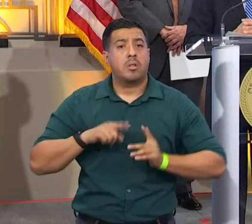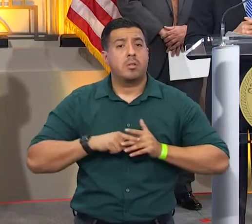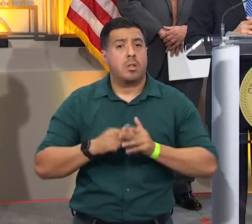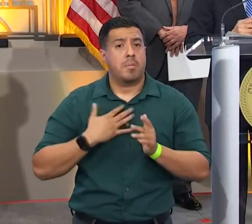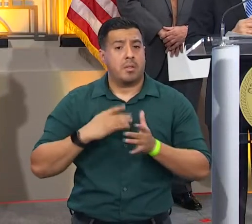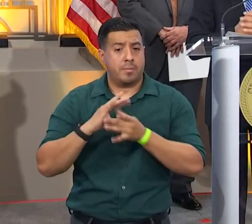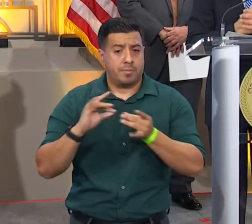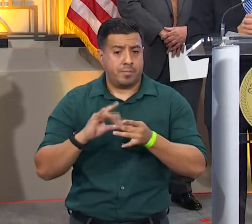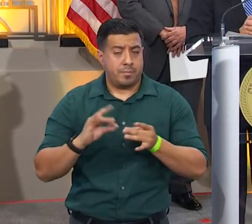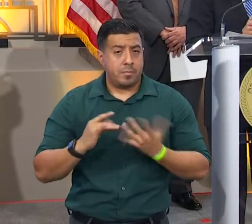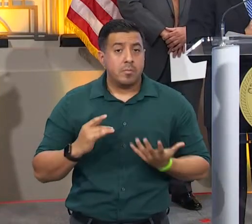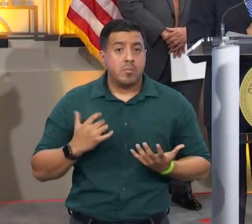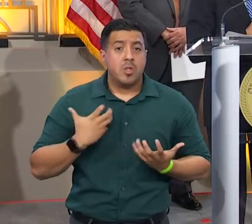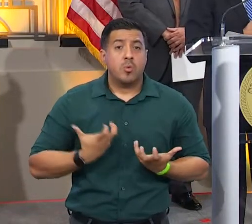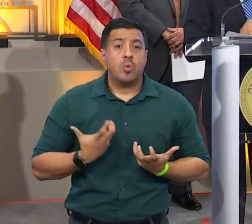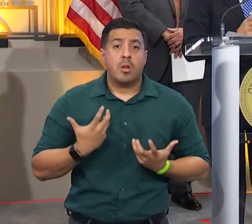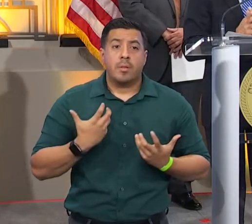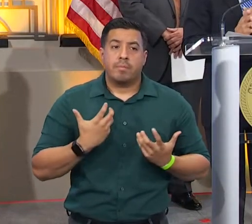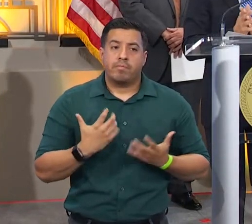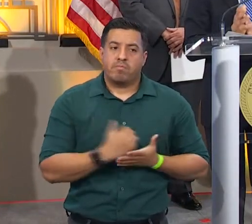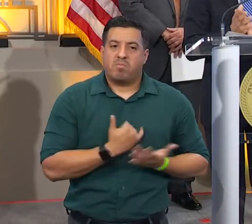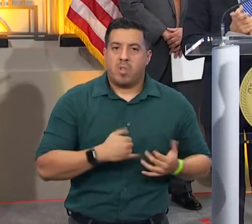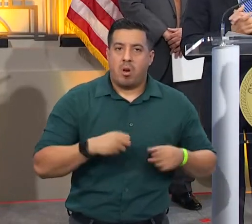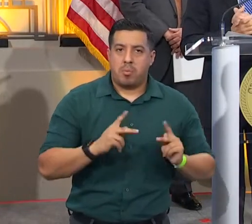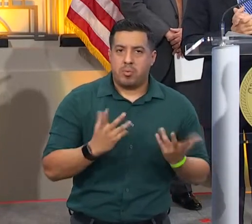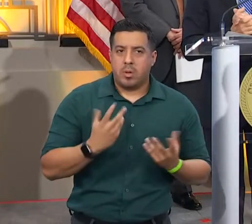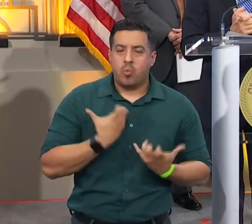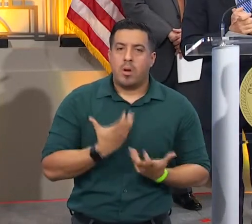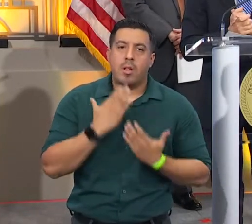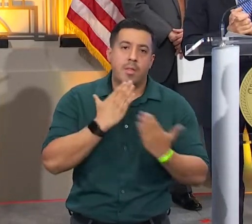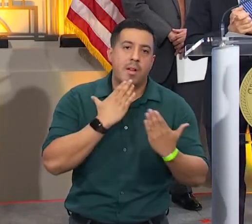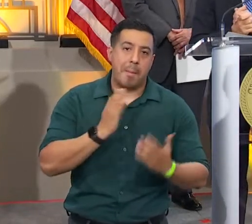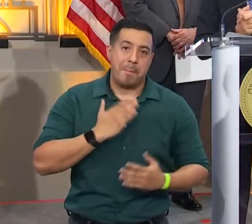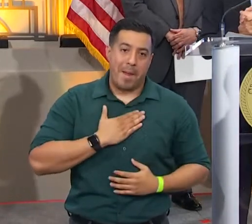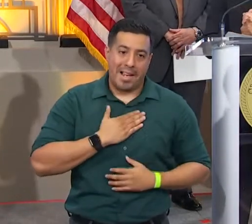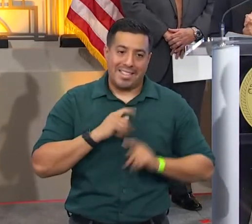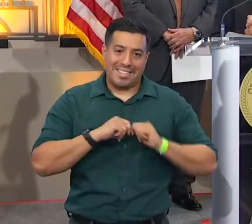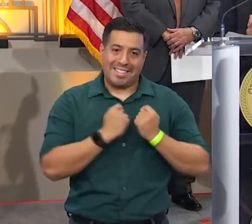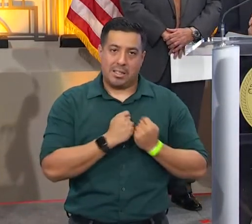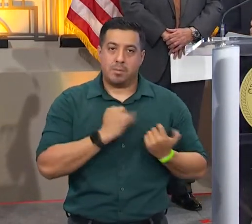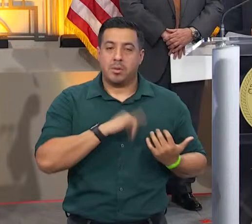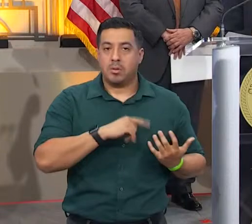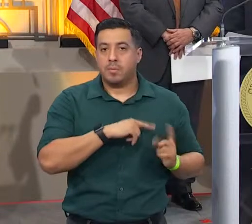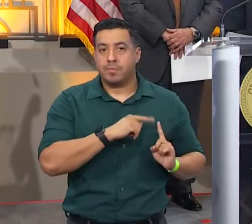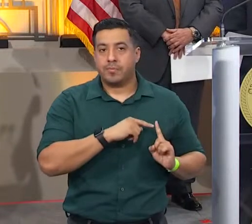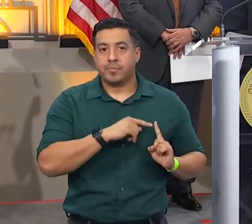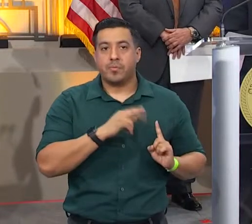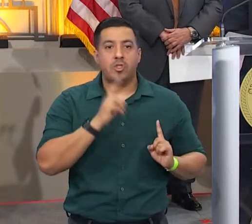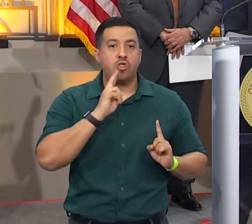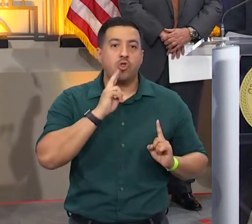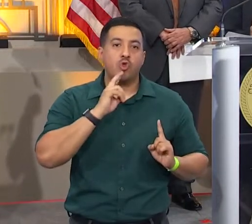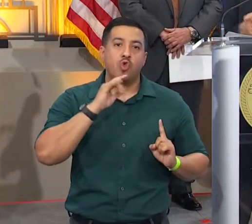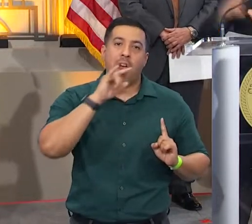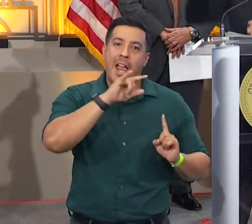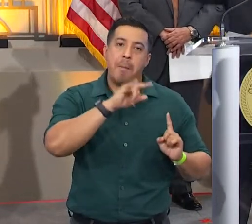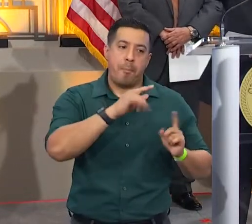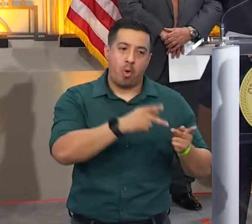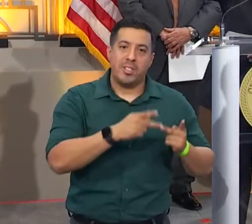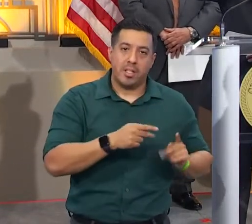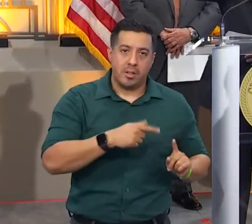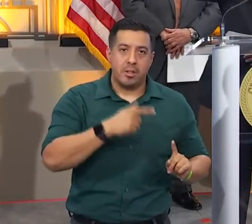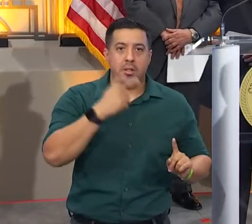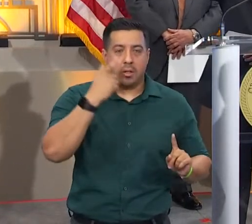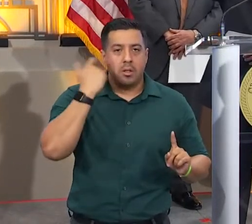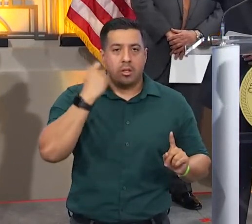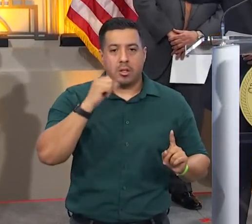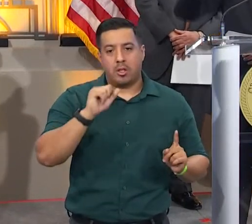remarks, I would also like to take this opportunity to thank my team at the Houston Airport System, especially Arturo